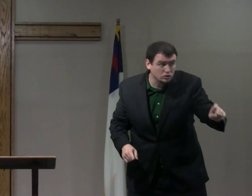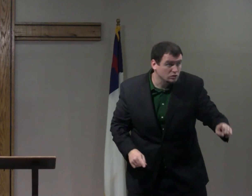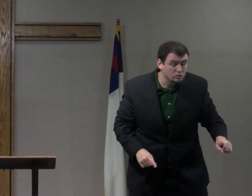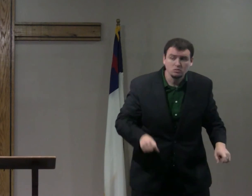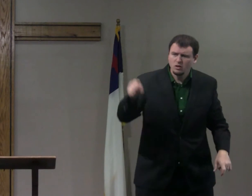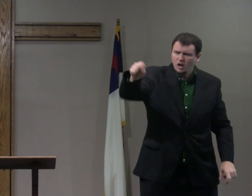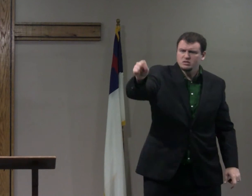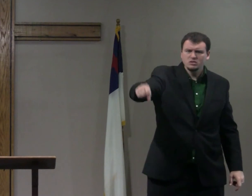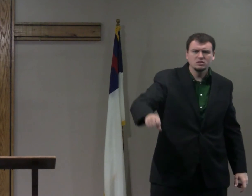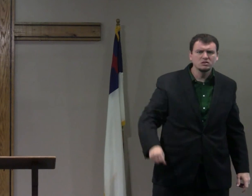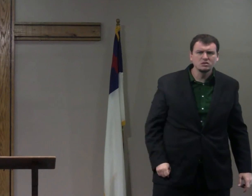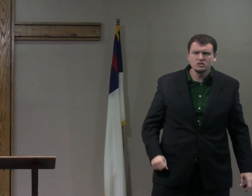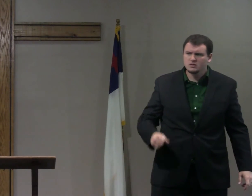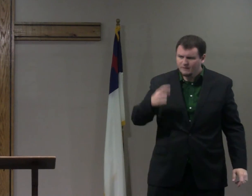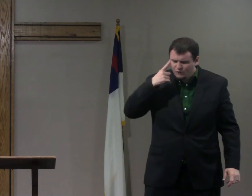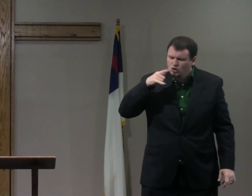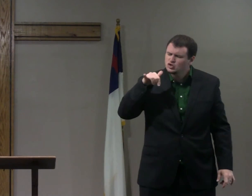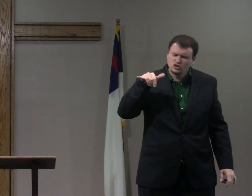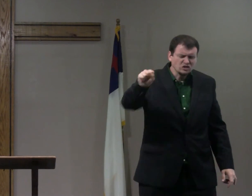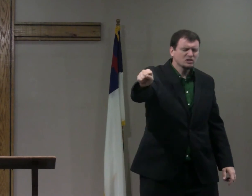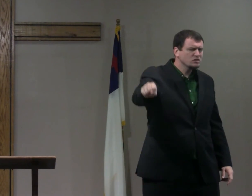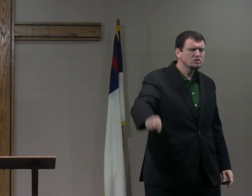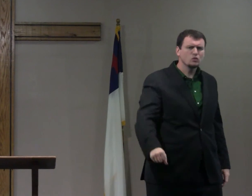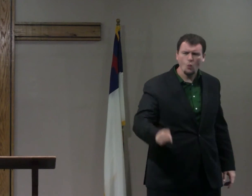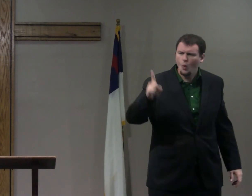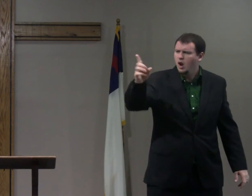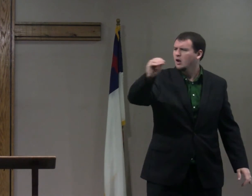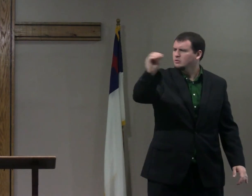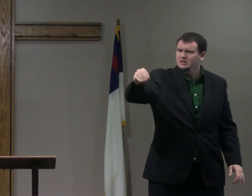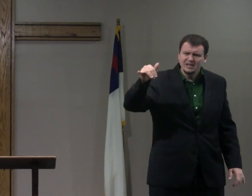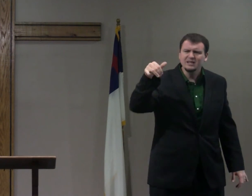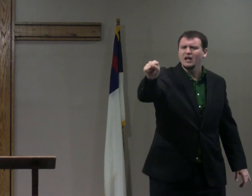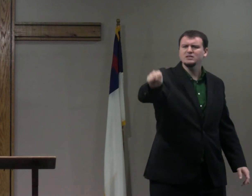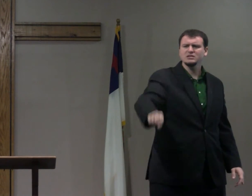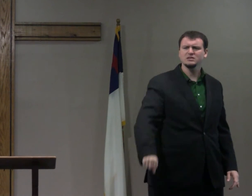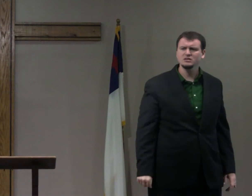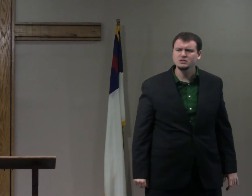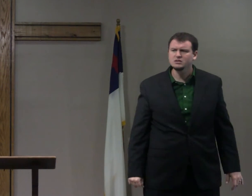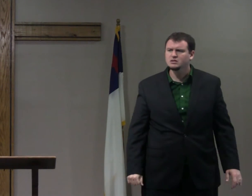works? Yes. For sure. 100%. Yes.